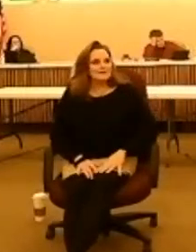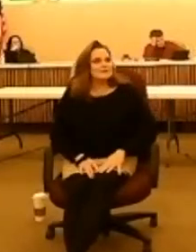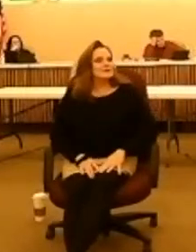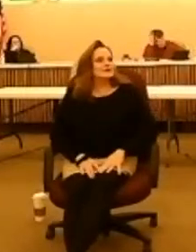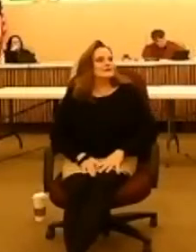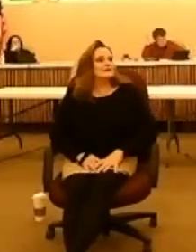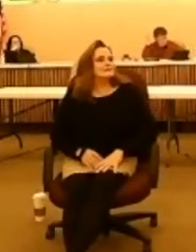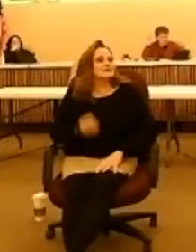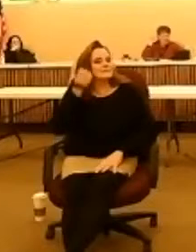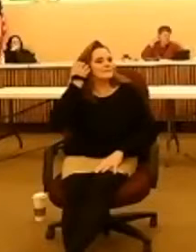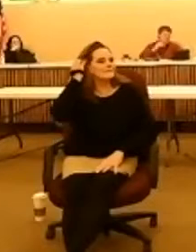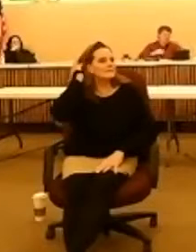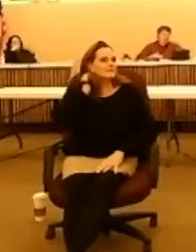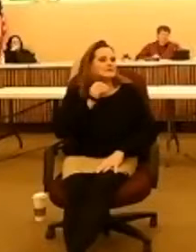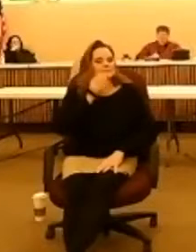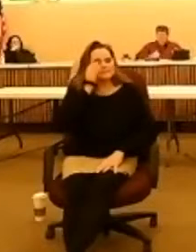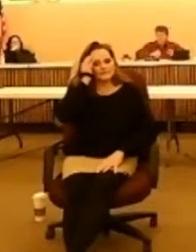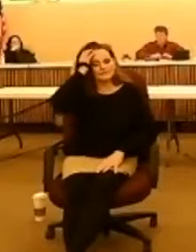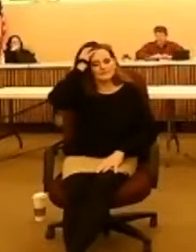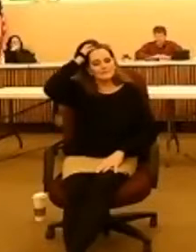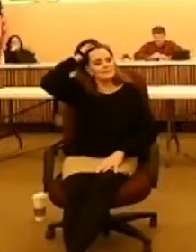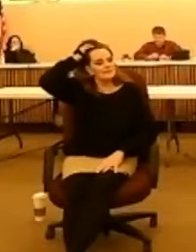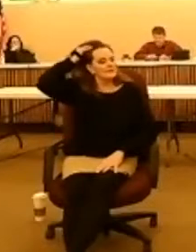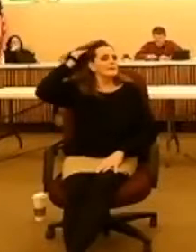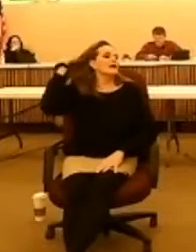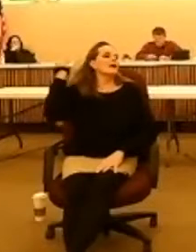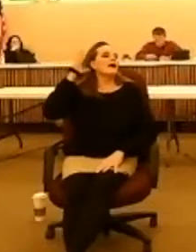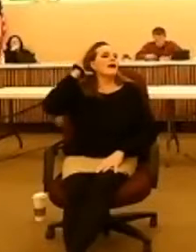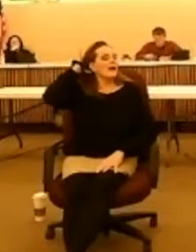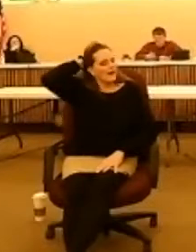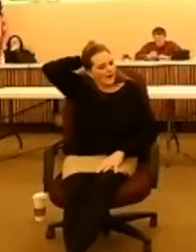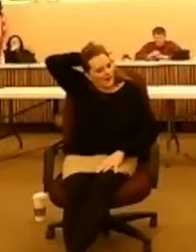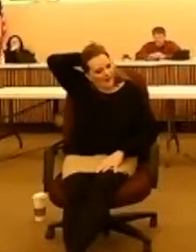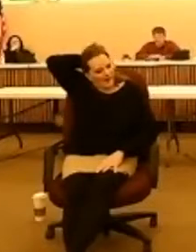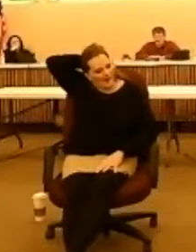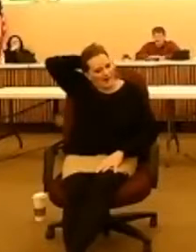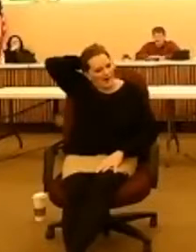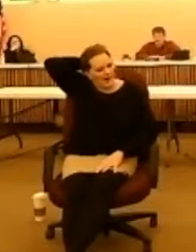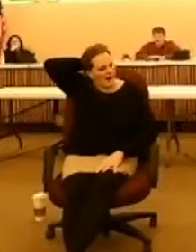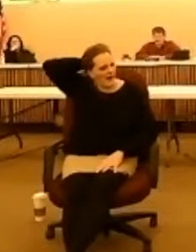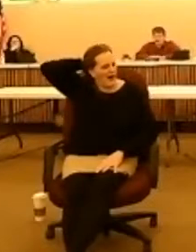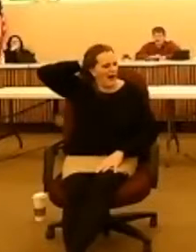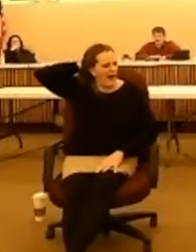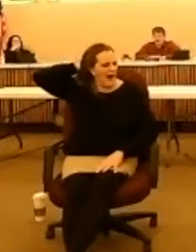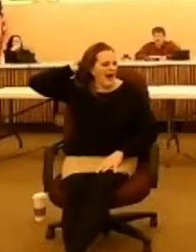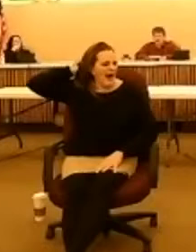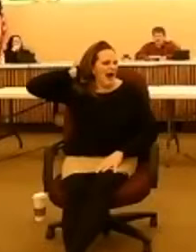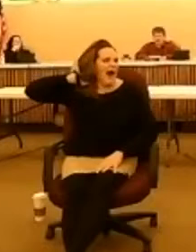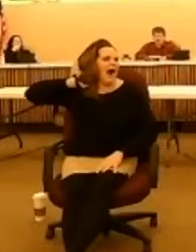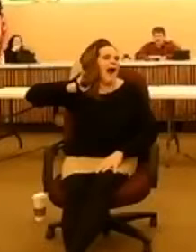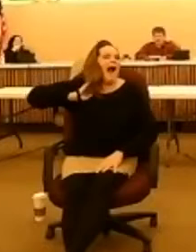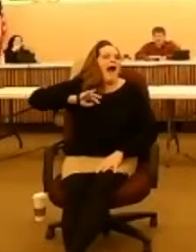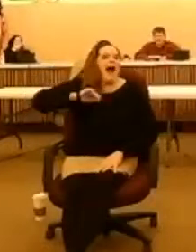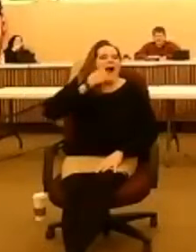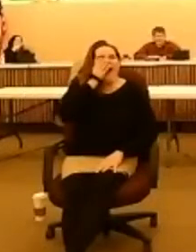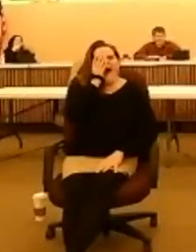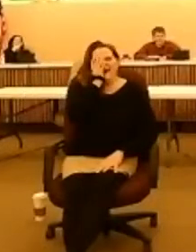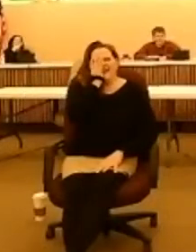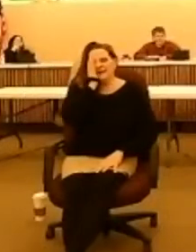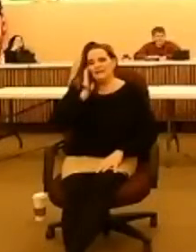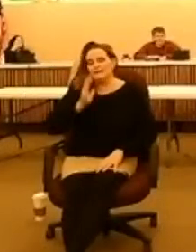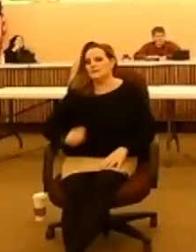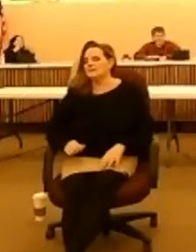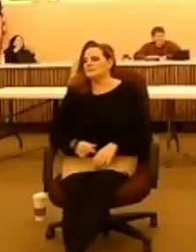Okay. It'd be more like a forest view second entrance, same